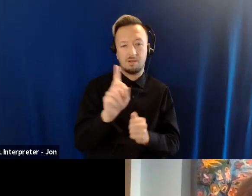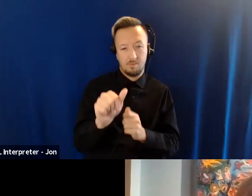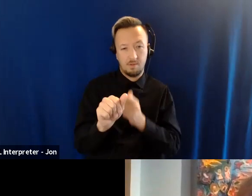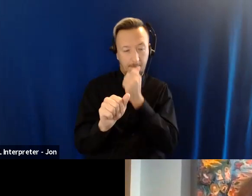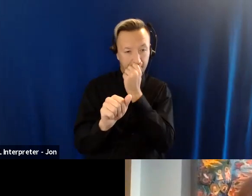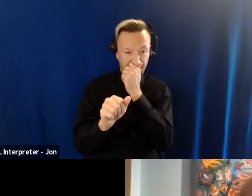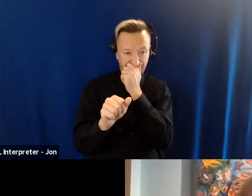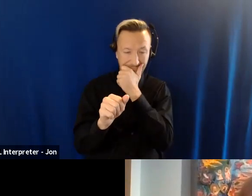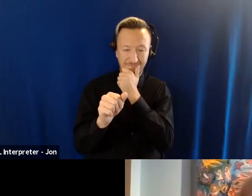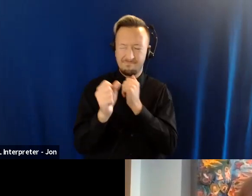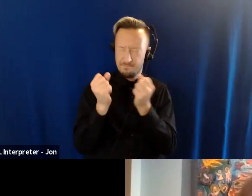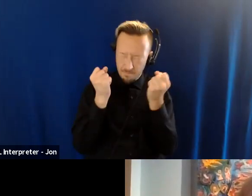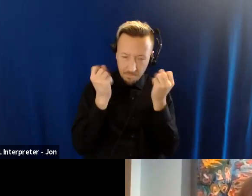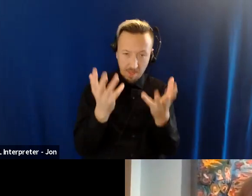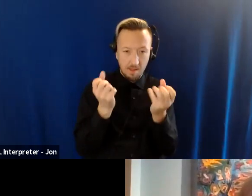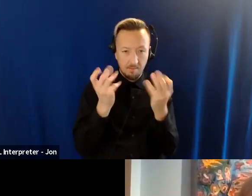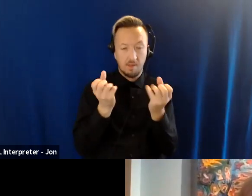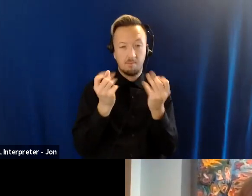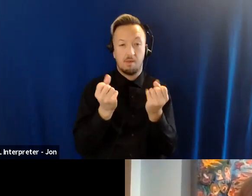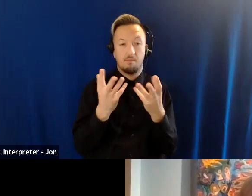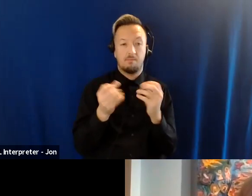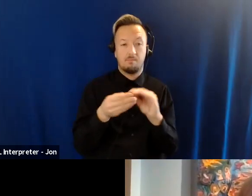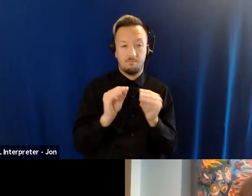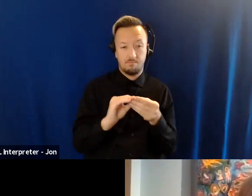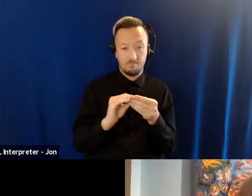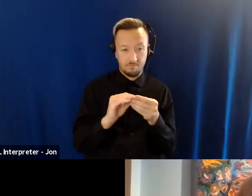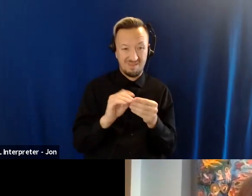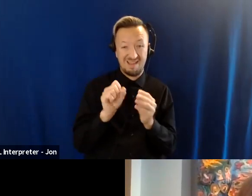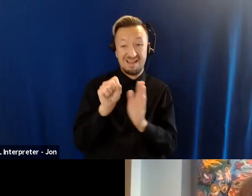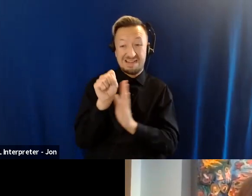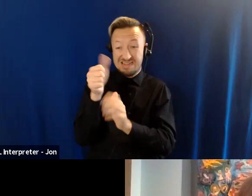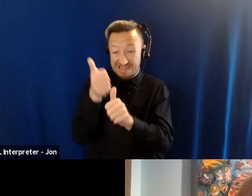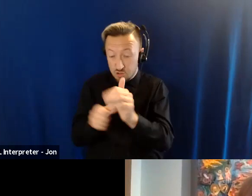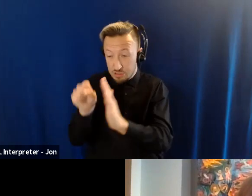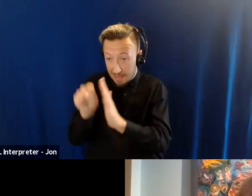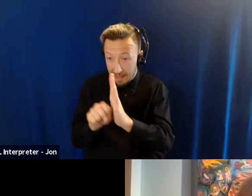numbers, and the state by state numbers are probably